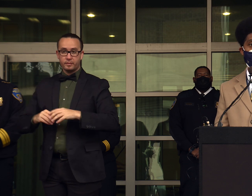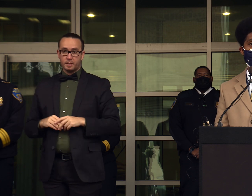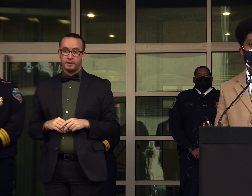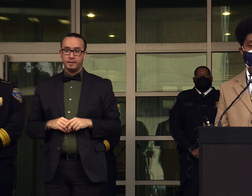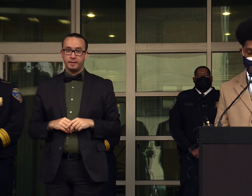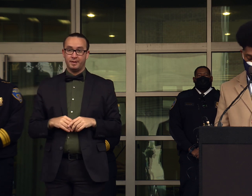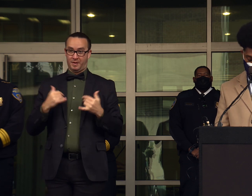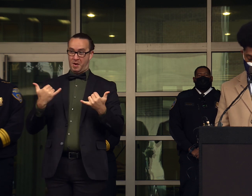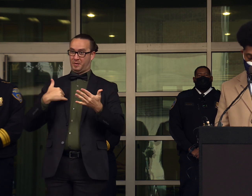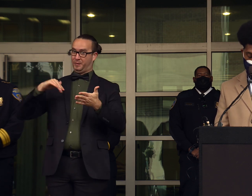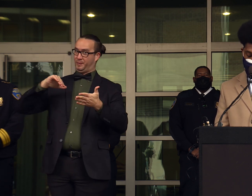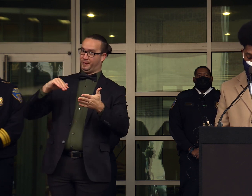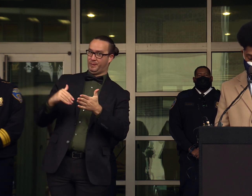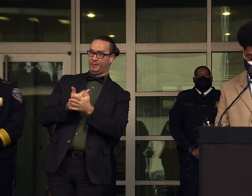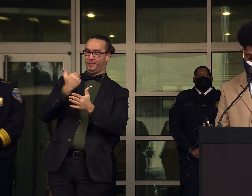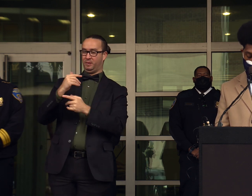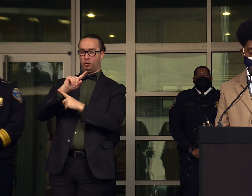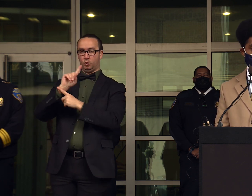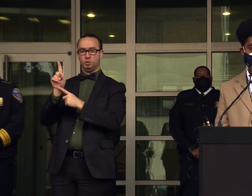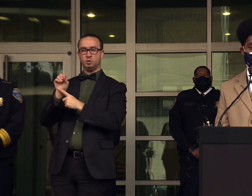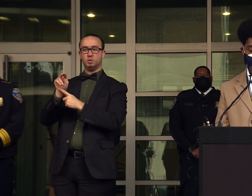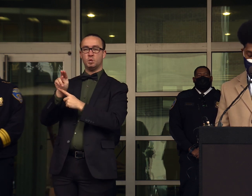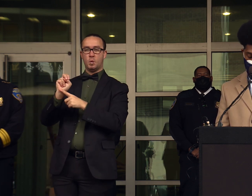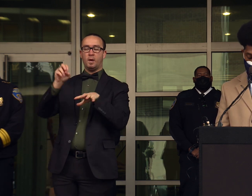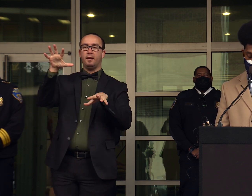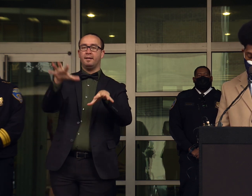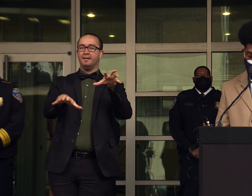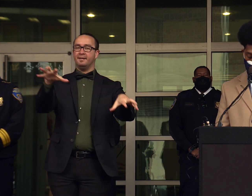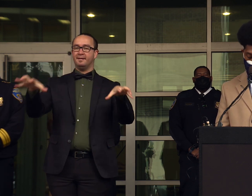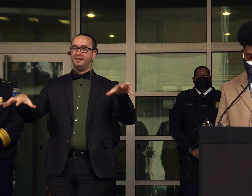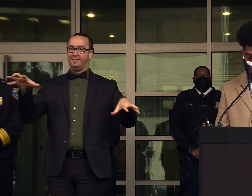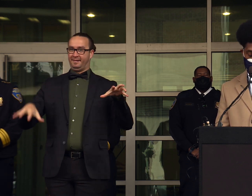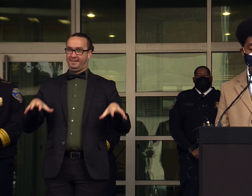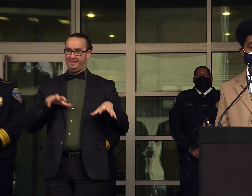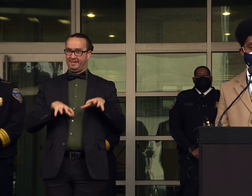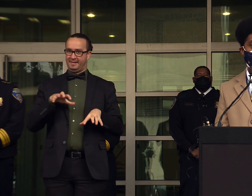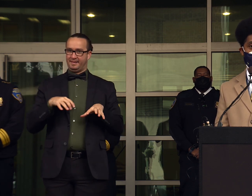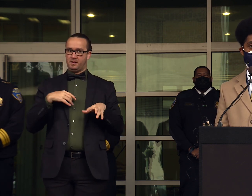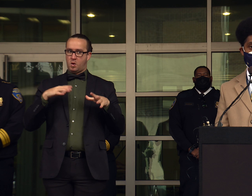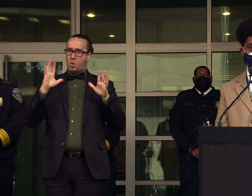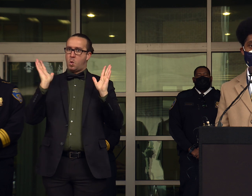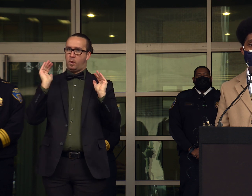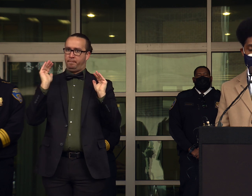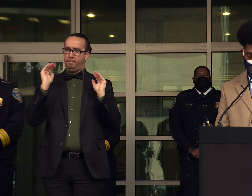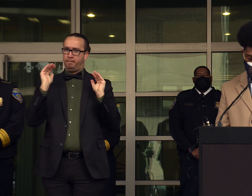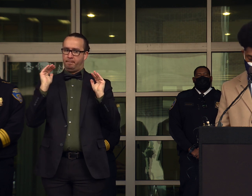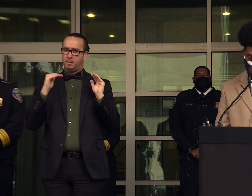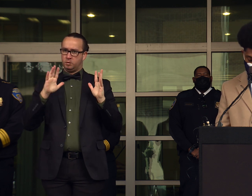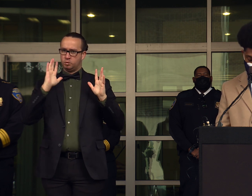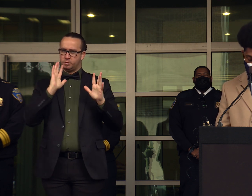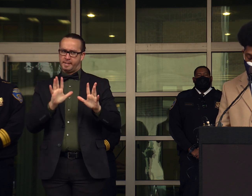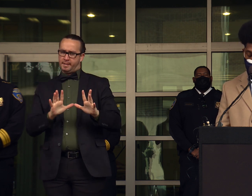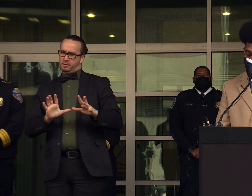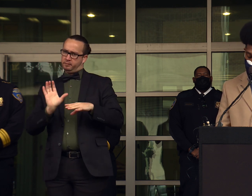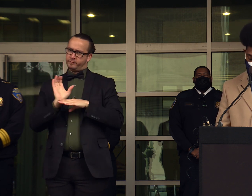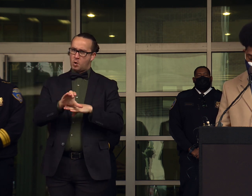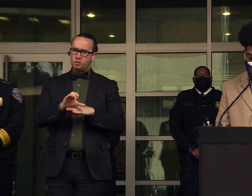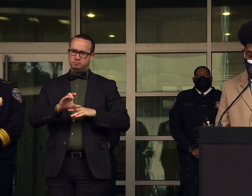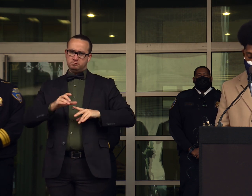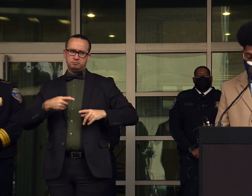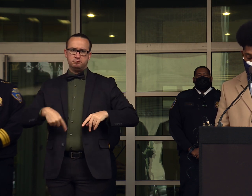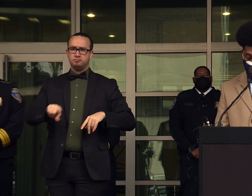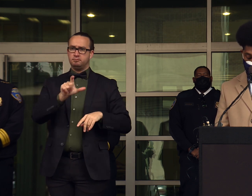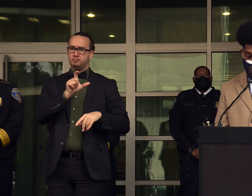and hold them accountable. It's not just about being in the zone. The important part is what the officers are doing in the zone. For